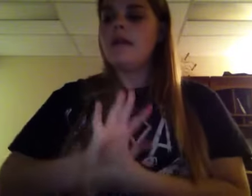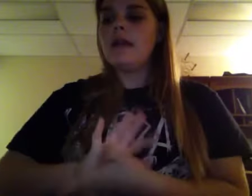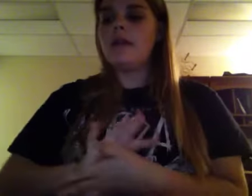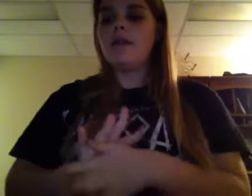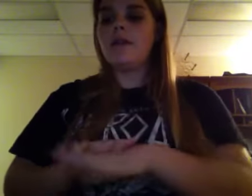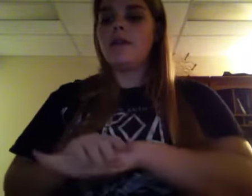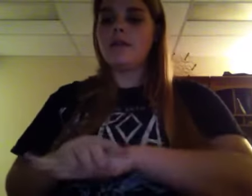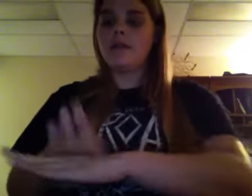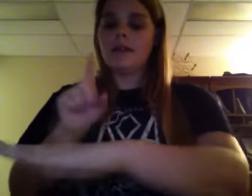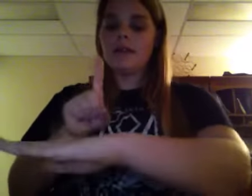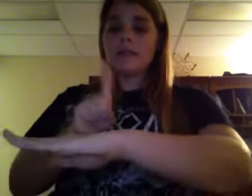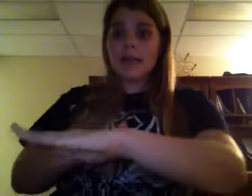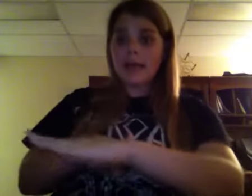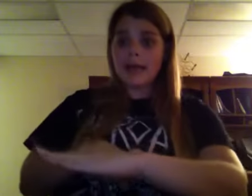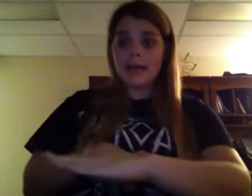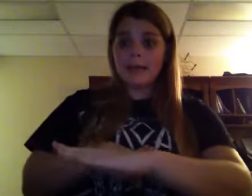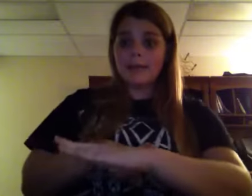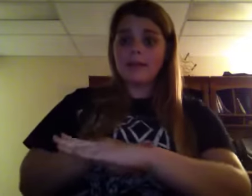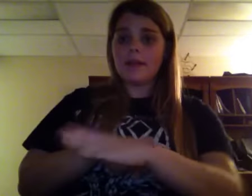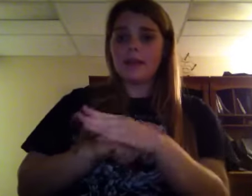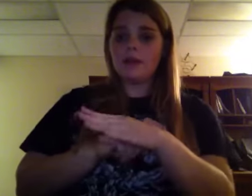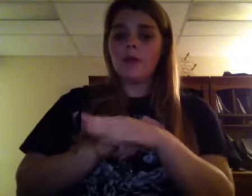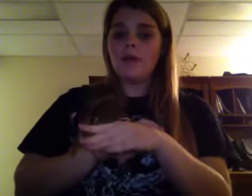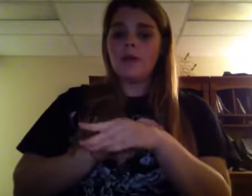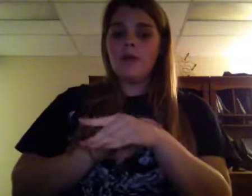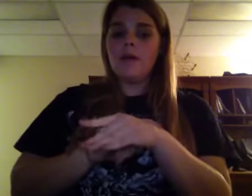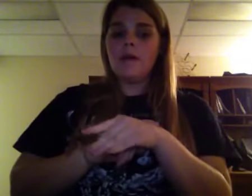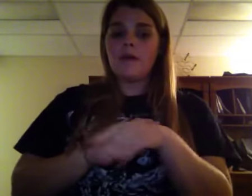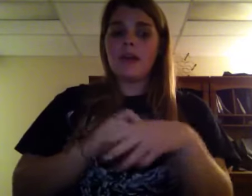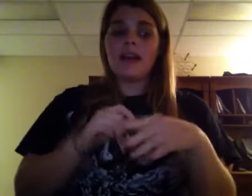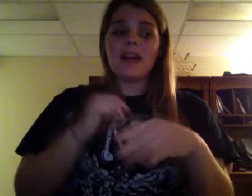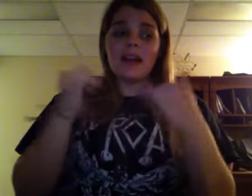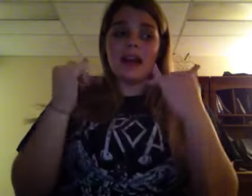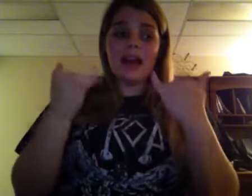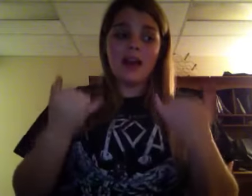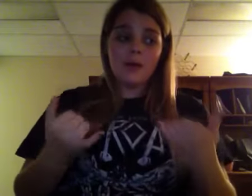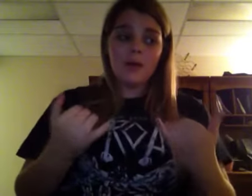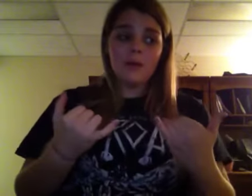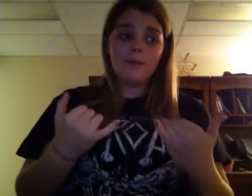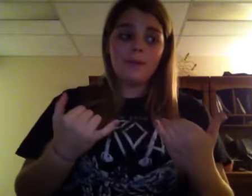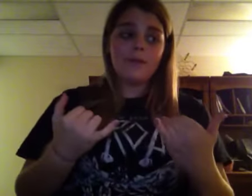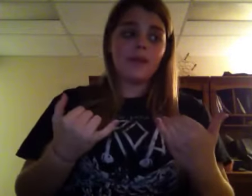it also includes like times, like right now.